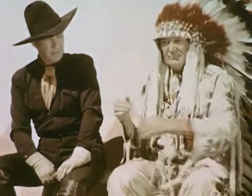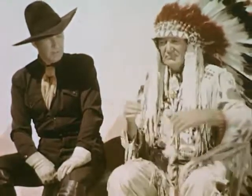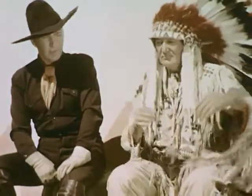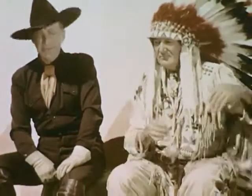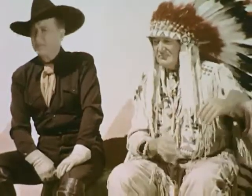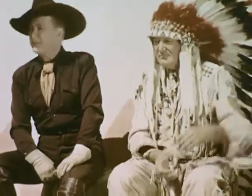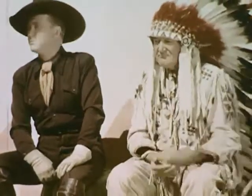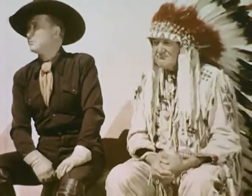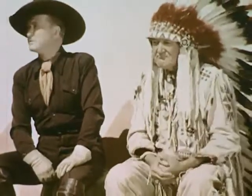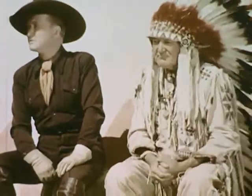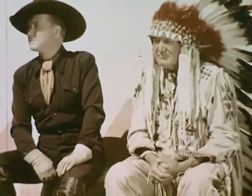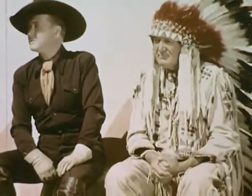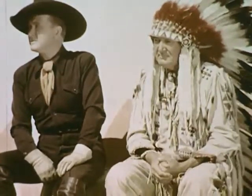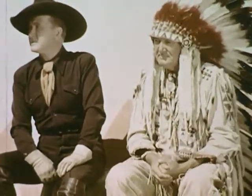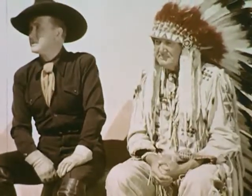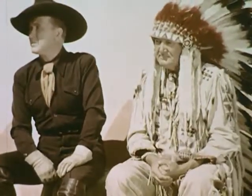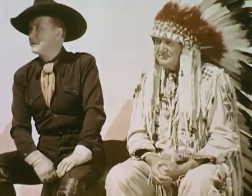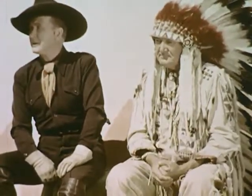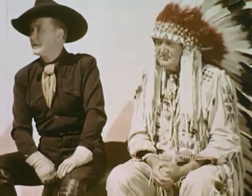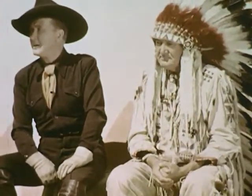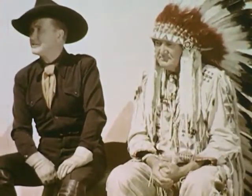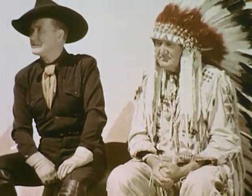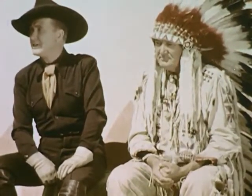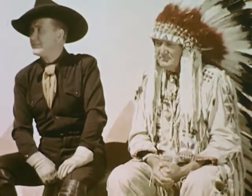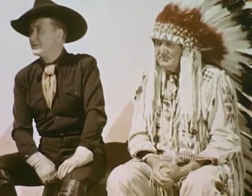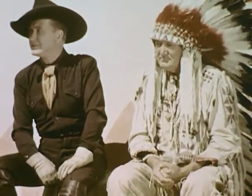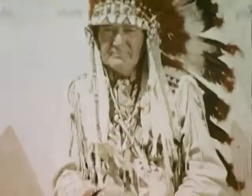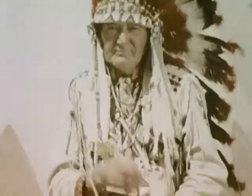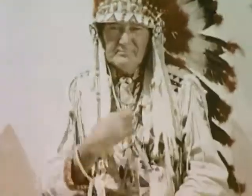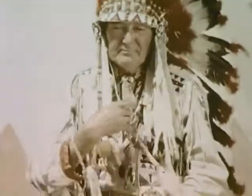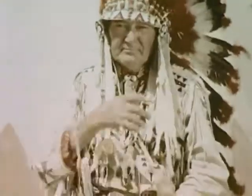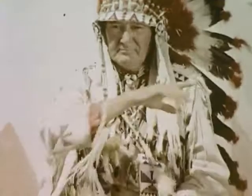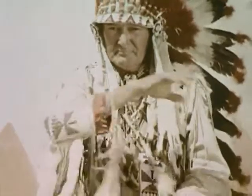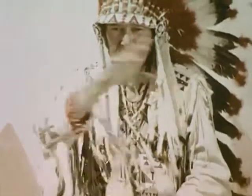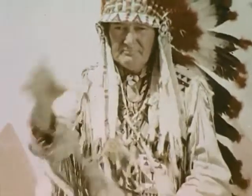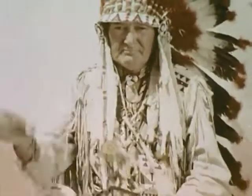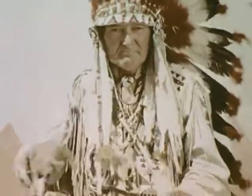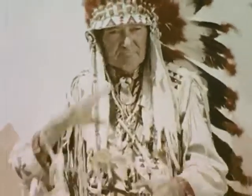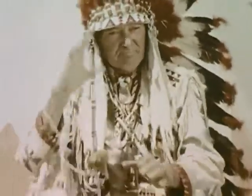They were great in numbers. There were many lodges in our village.